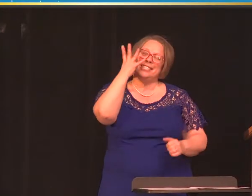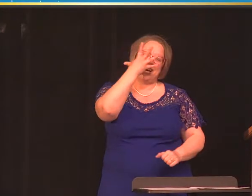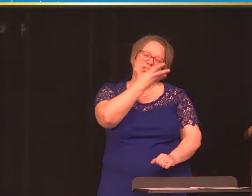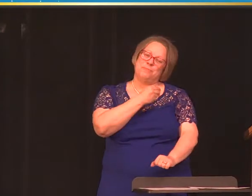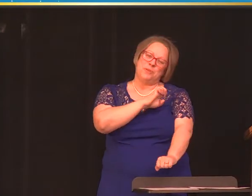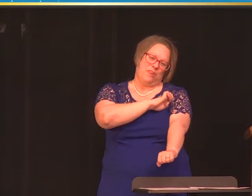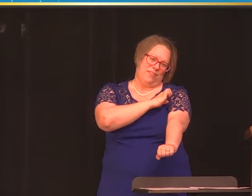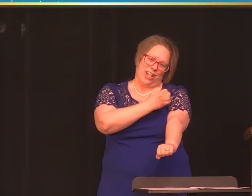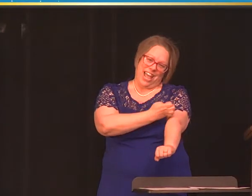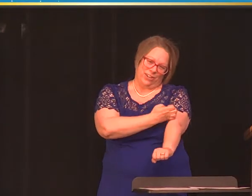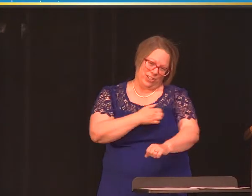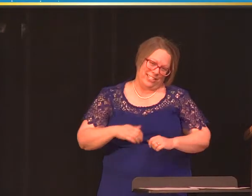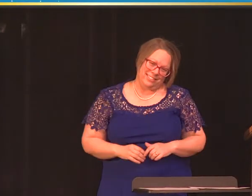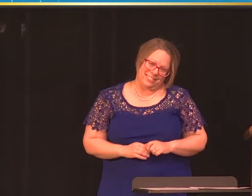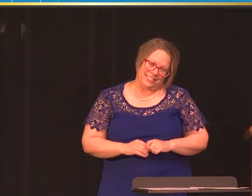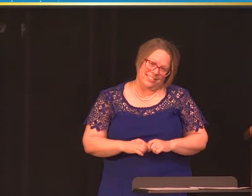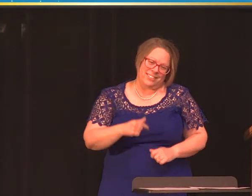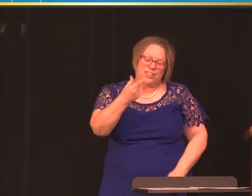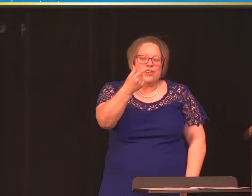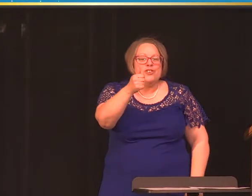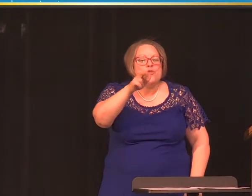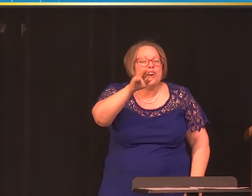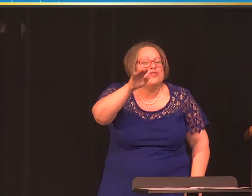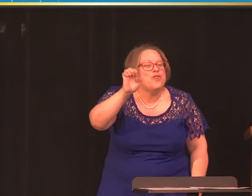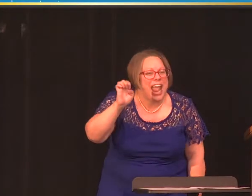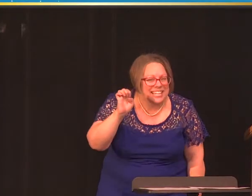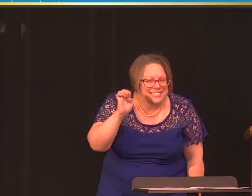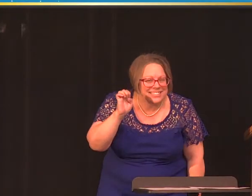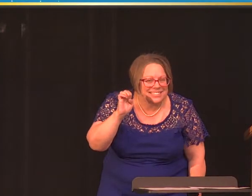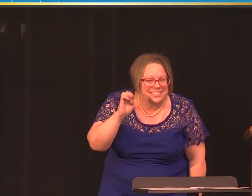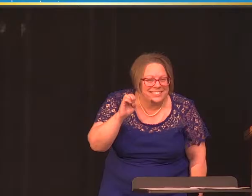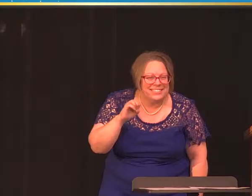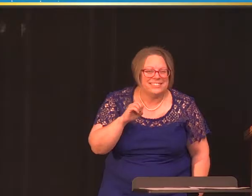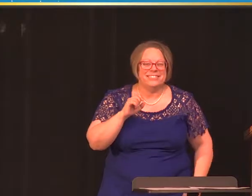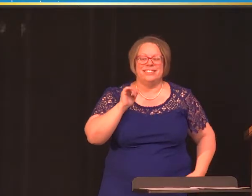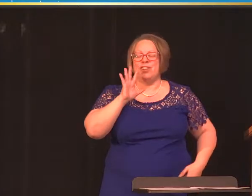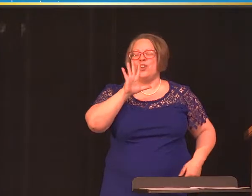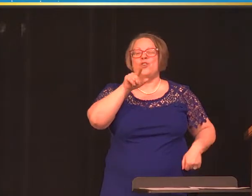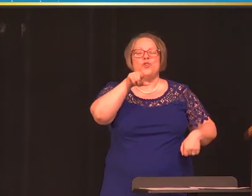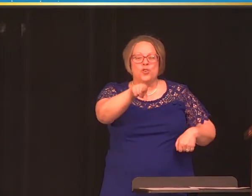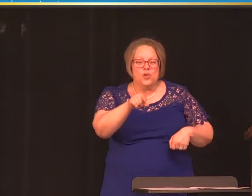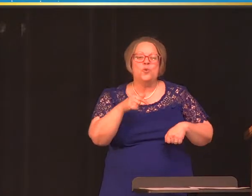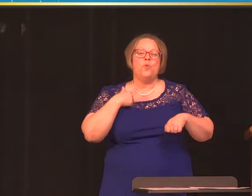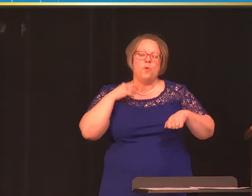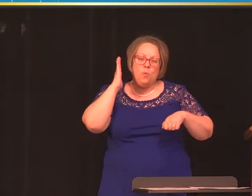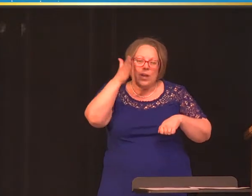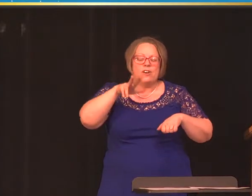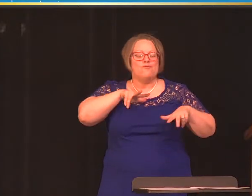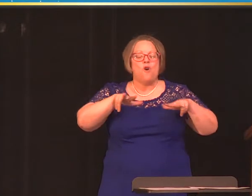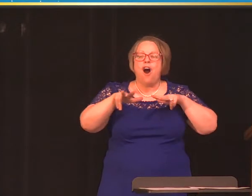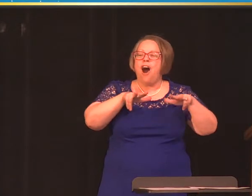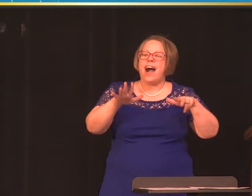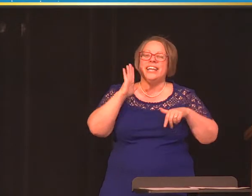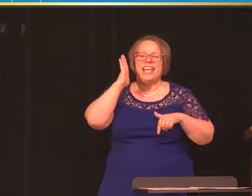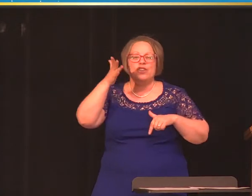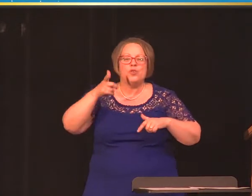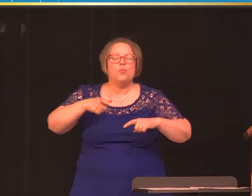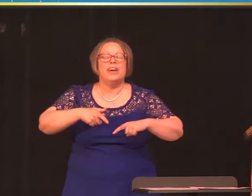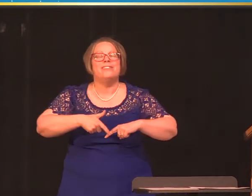You have such a beautiful energy. You're full of grace, and you